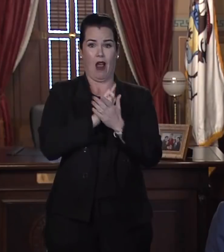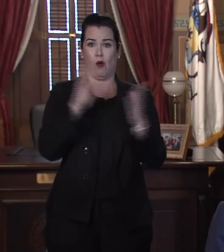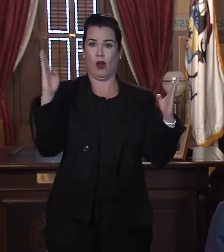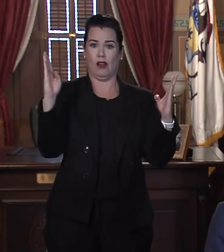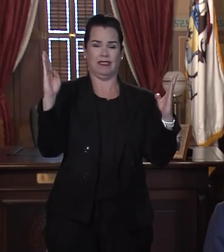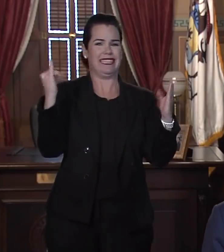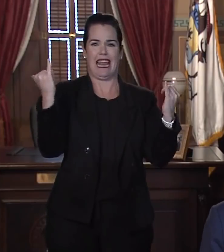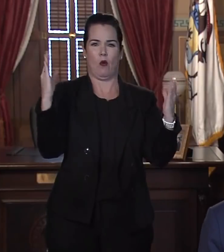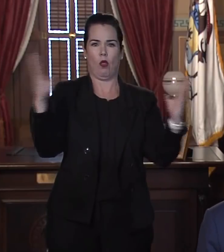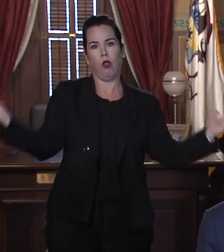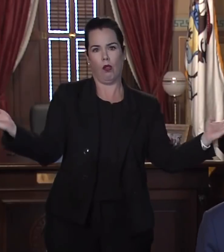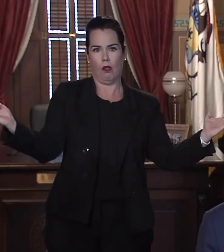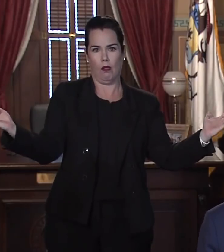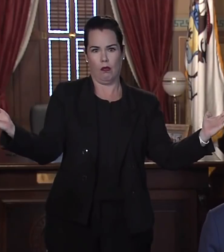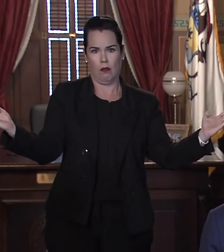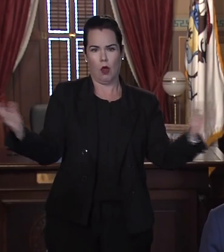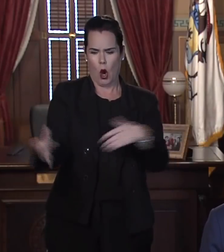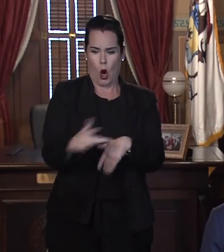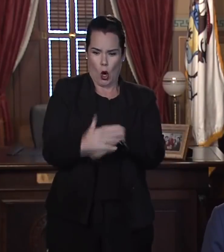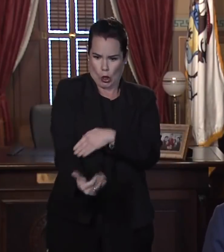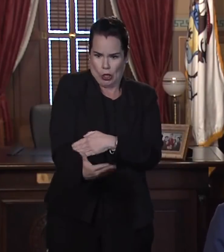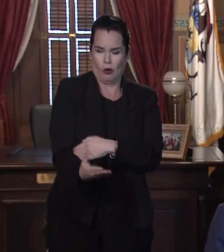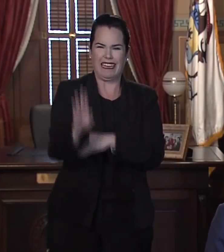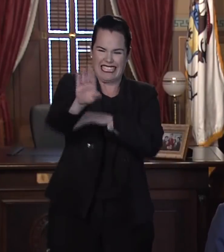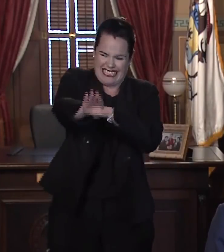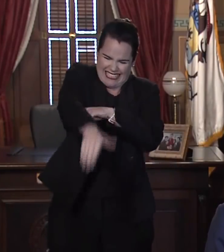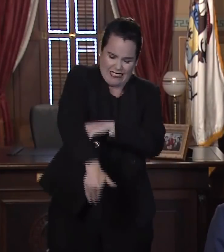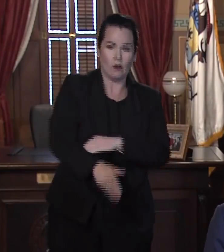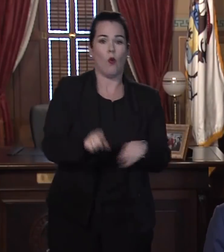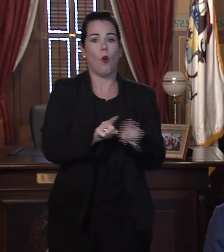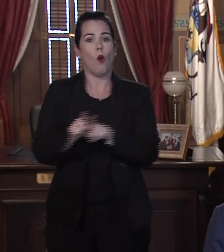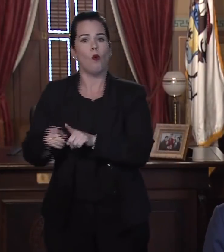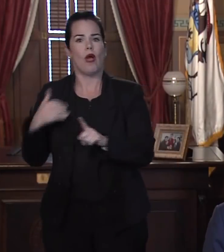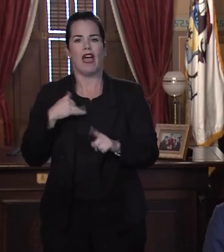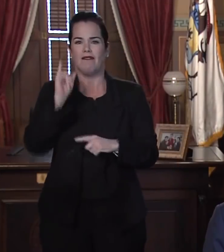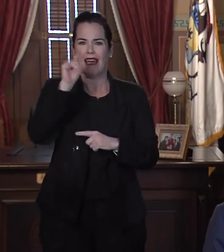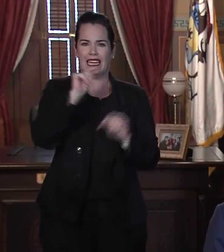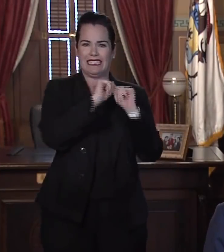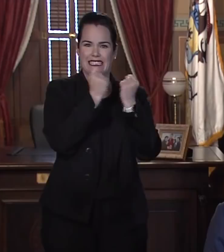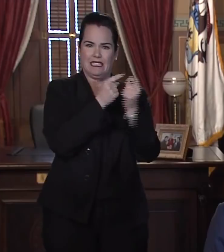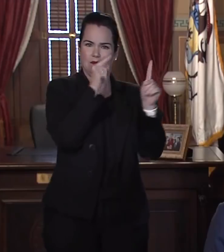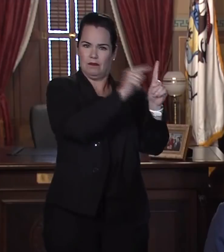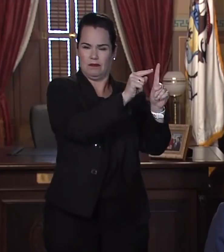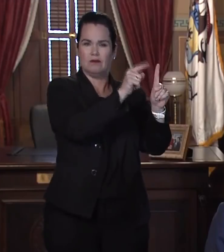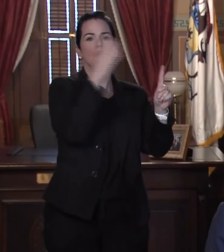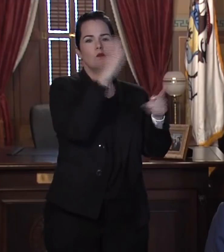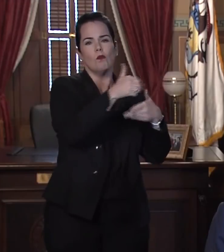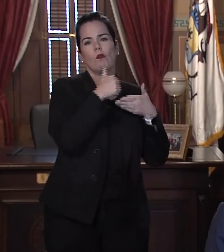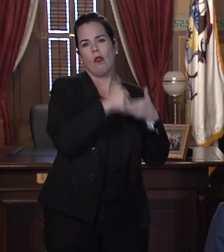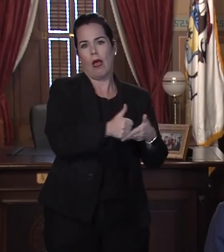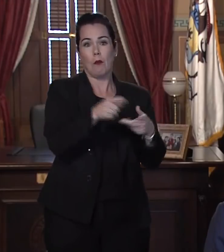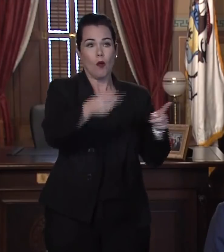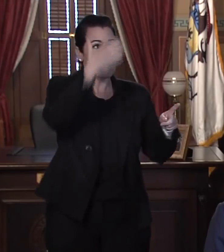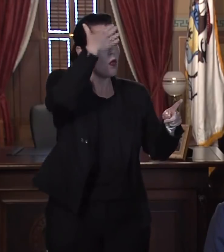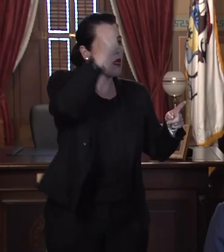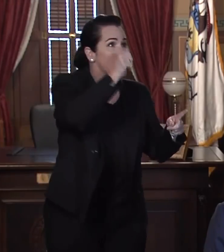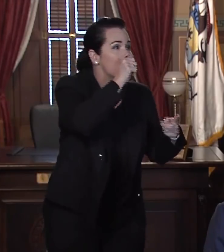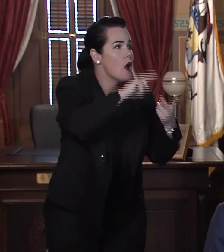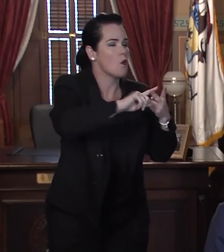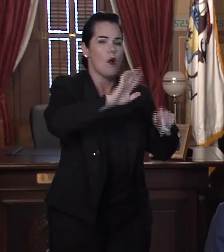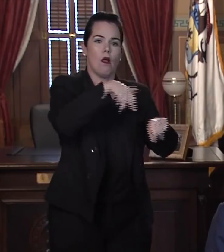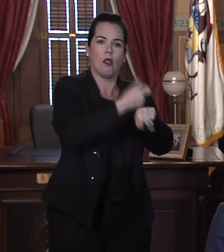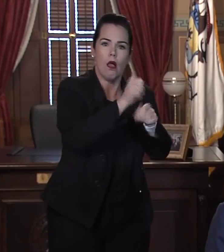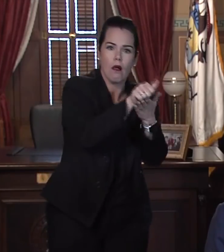of those call centers, and we've stood up new tools like a dedicated IT team that will help with forgotten passwords, locked accounts,